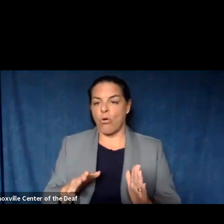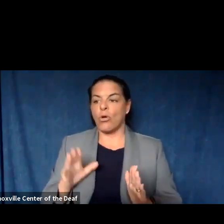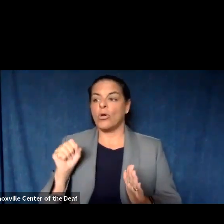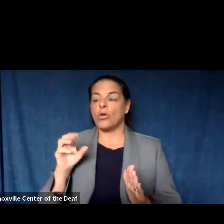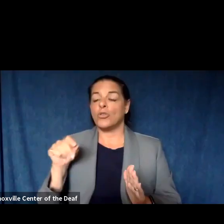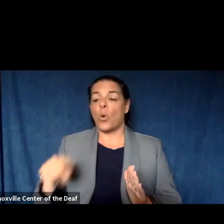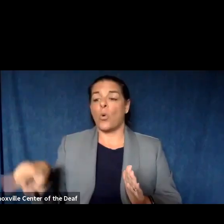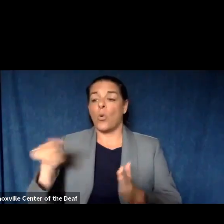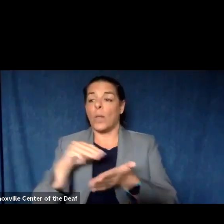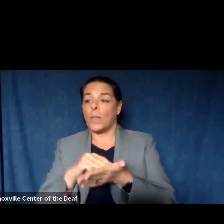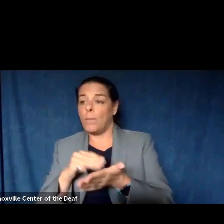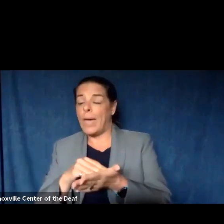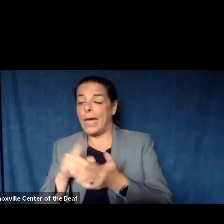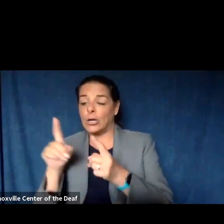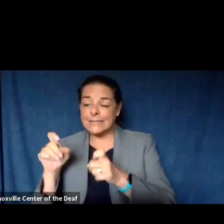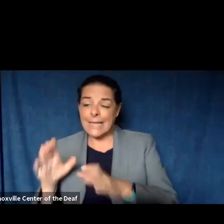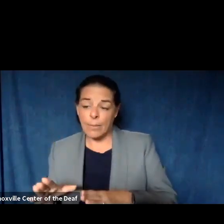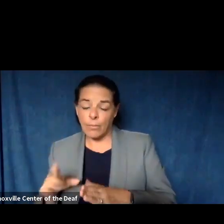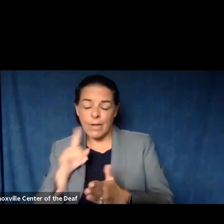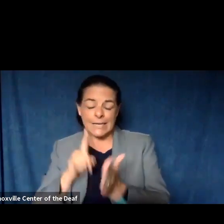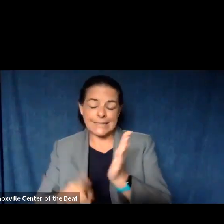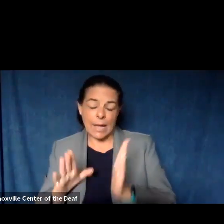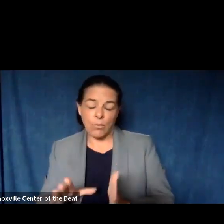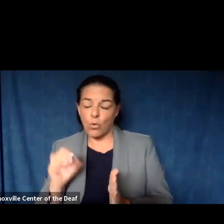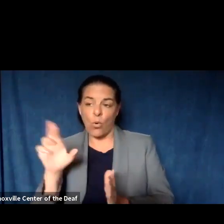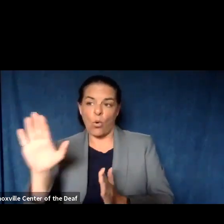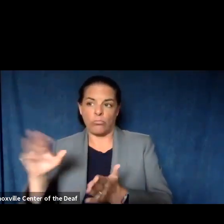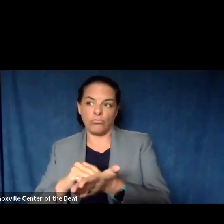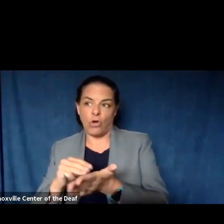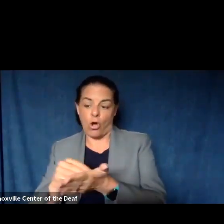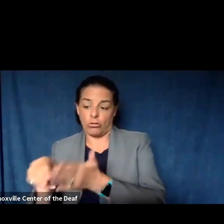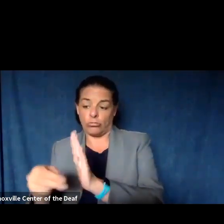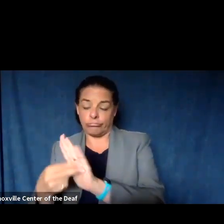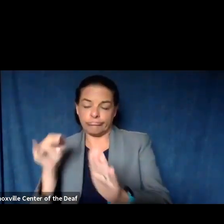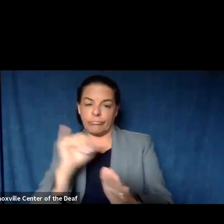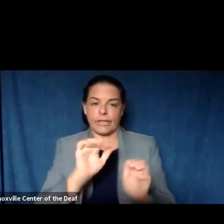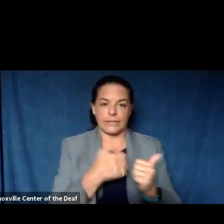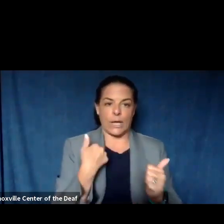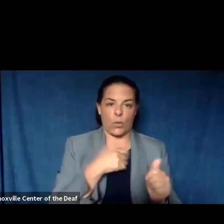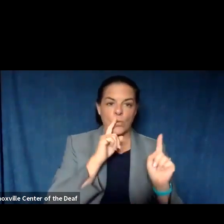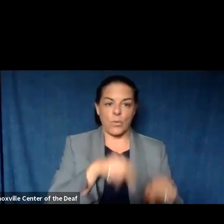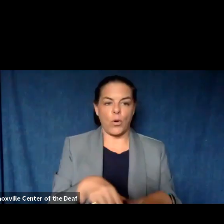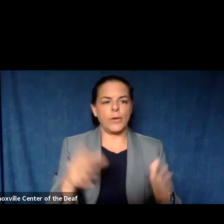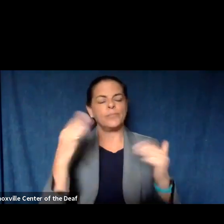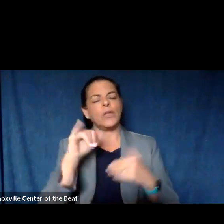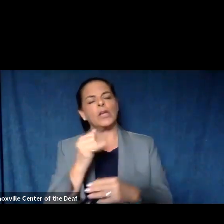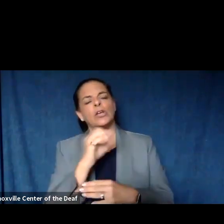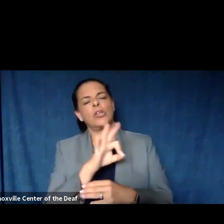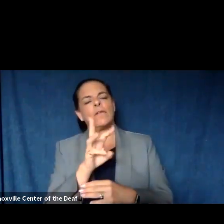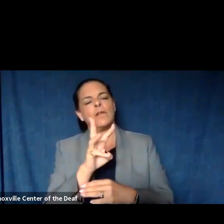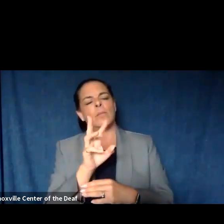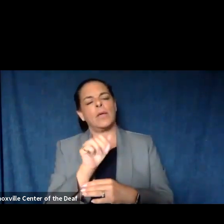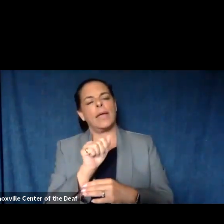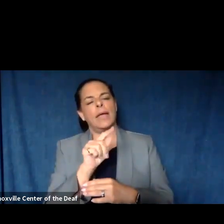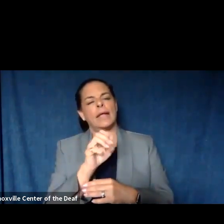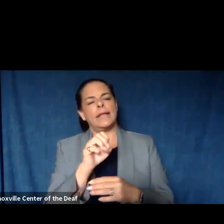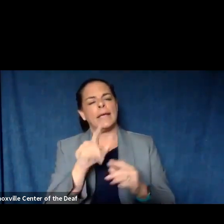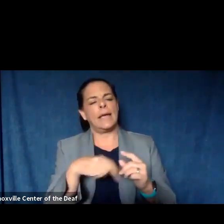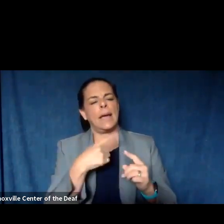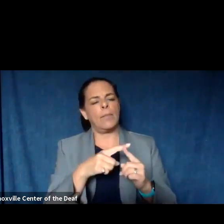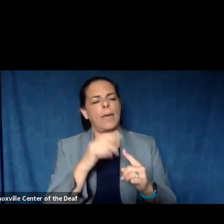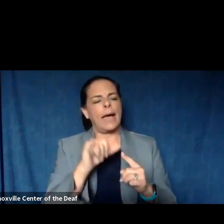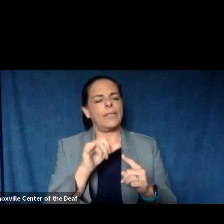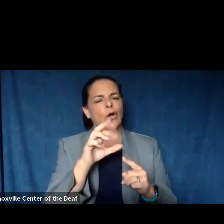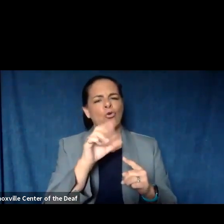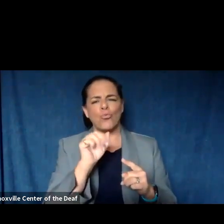clinician side or from the medical examiner's office is how we report those. From Jeff with WATE regarding the Kraft report, mentioned